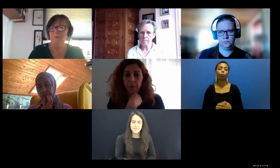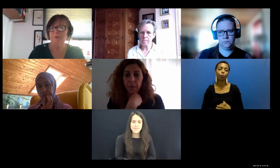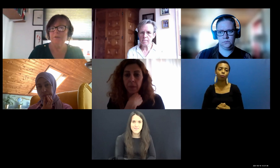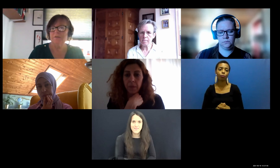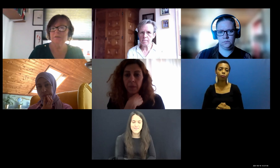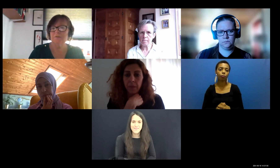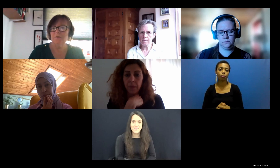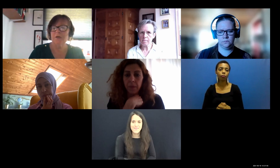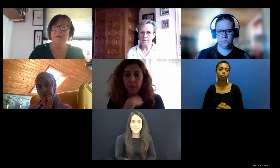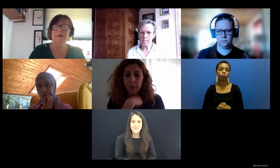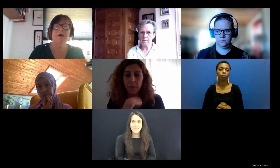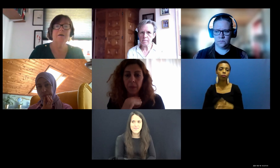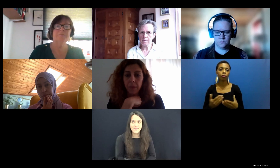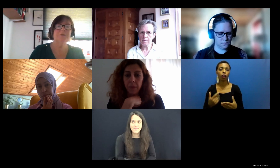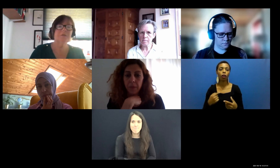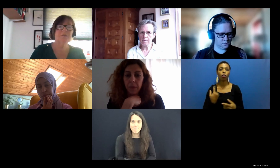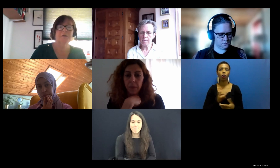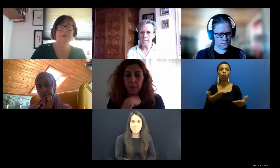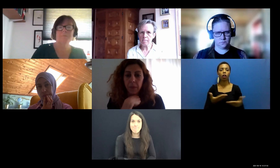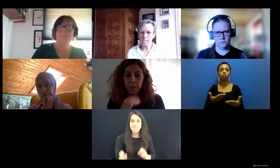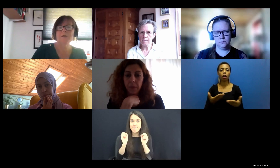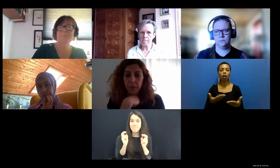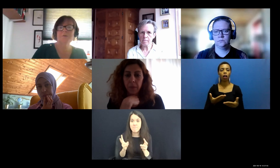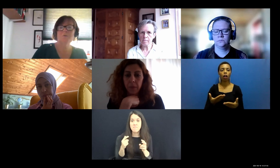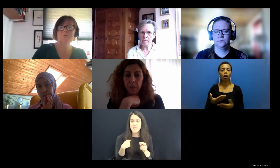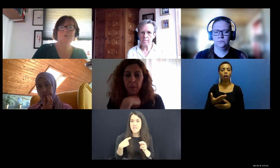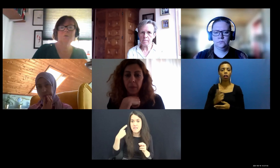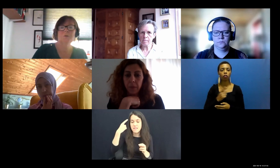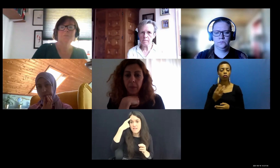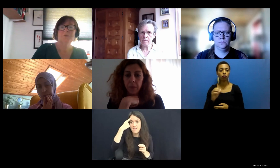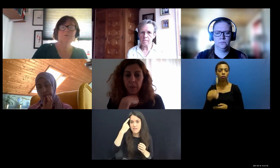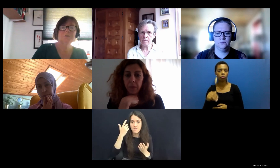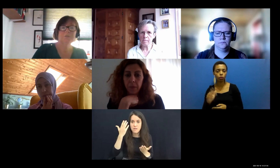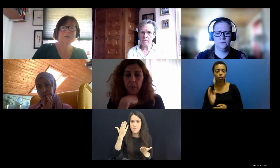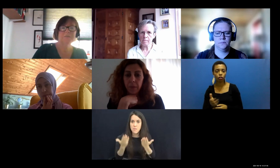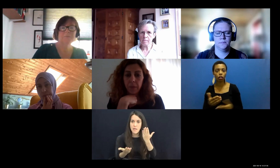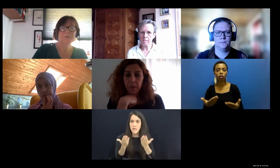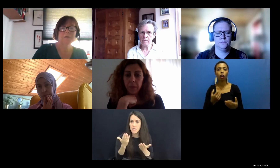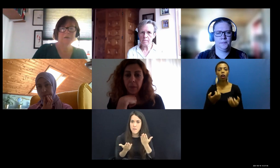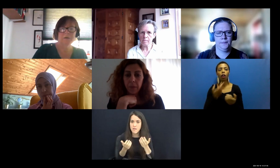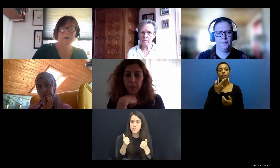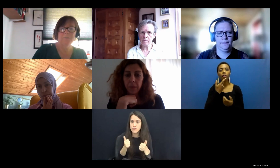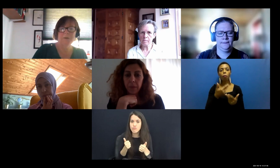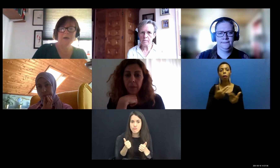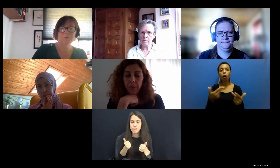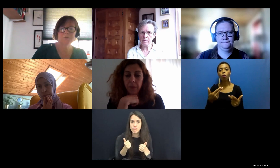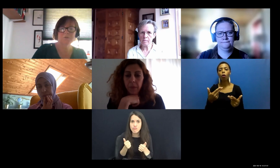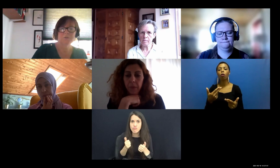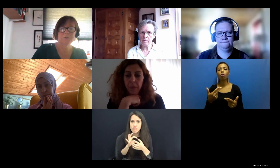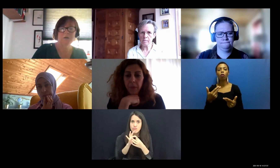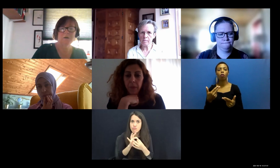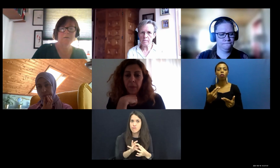Where are we? 30. Okay. I'm just thinking it might be also good to say something